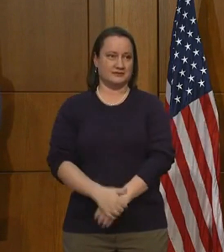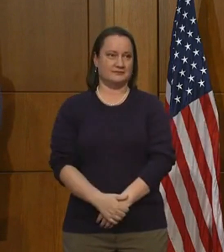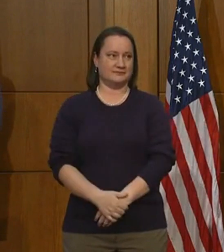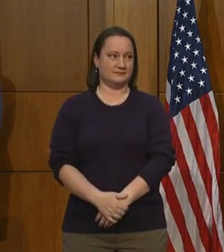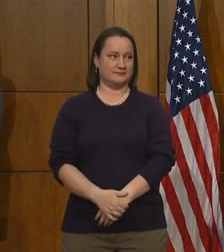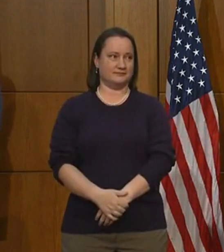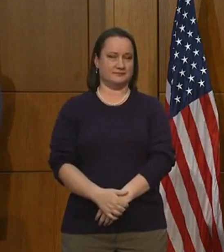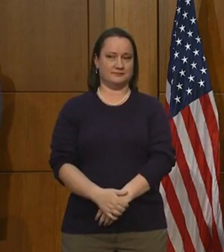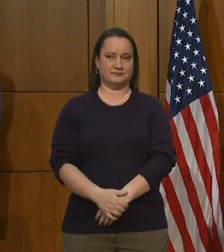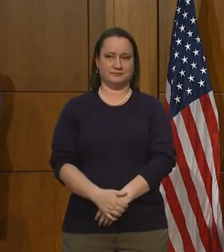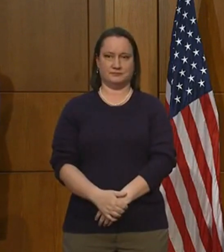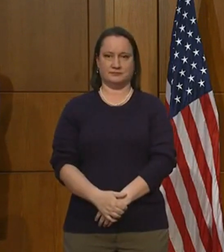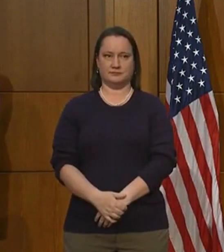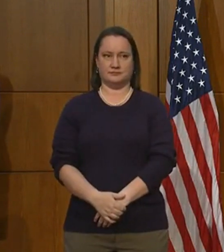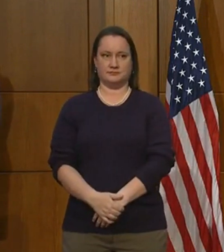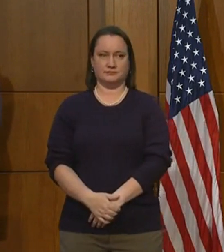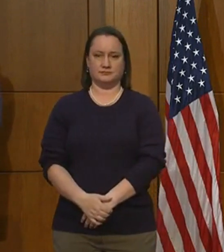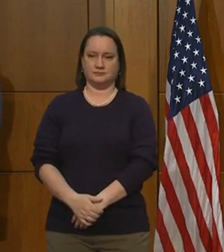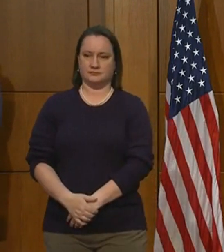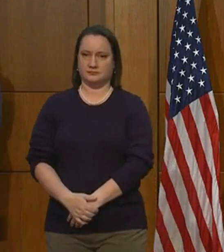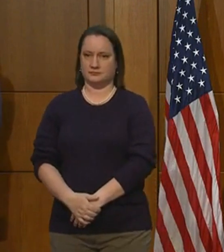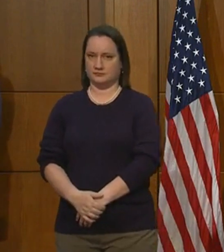Appreciate it.